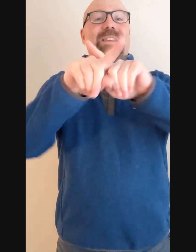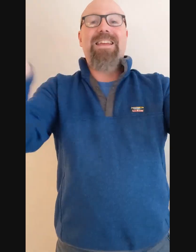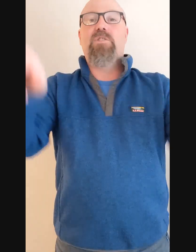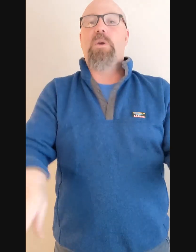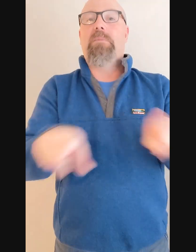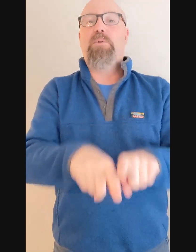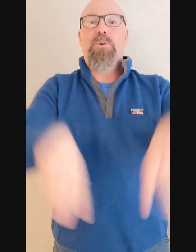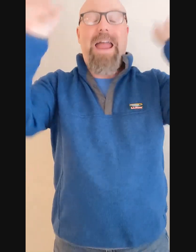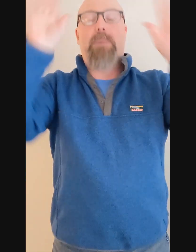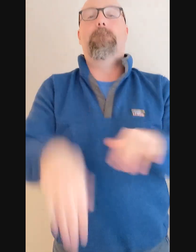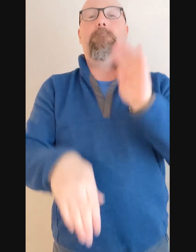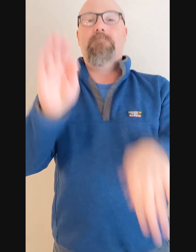In the swimming pool. Hey!